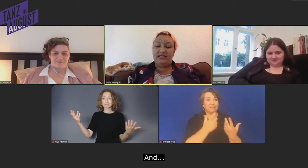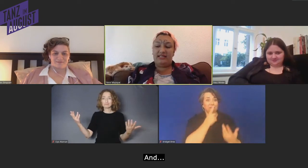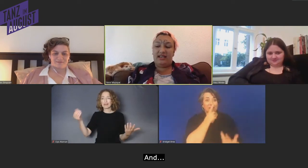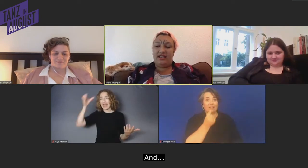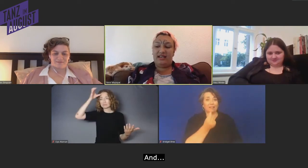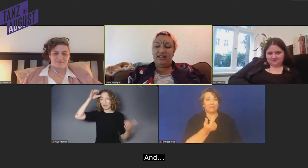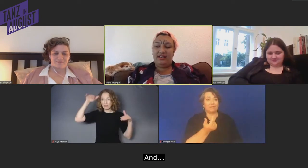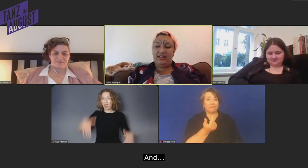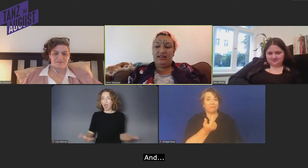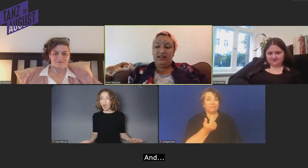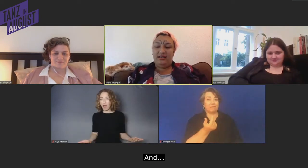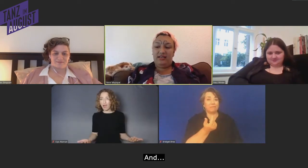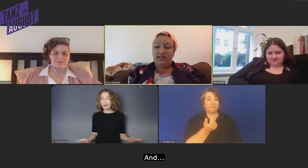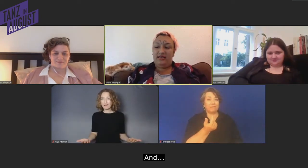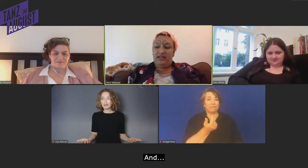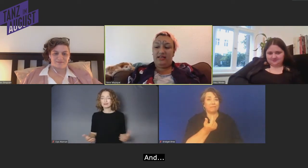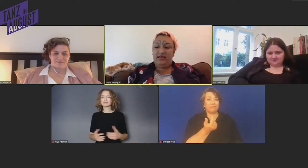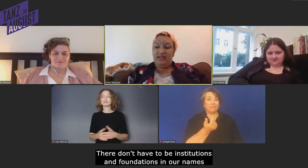And